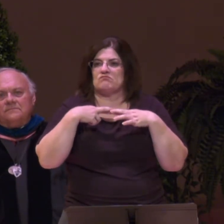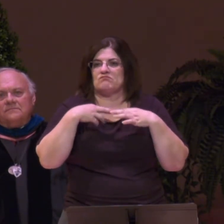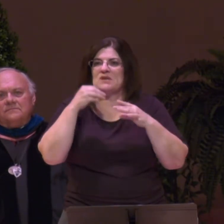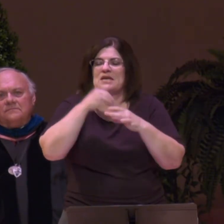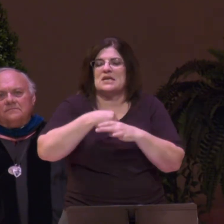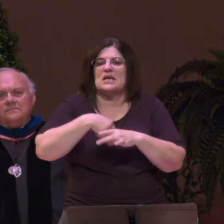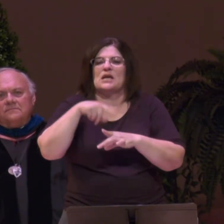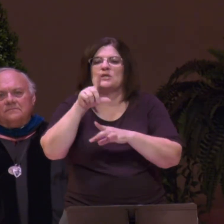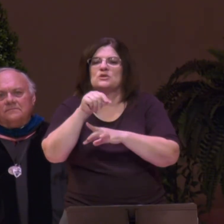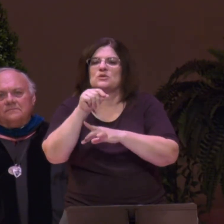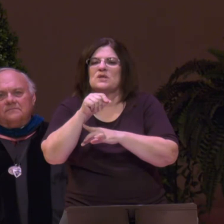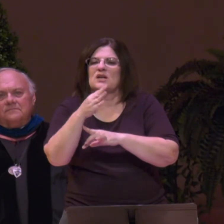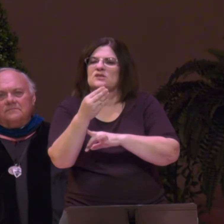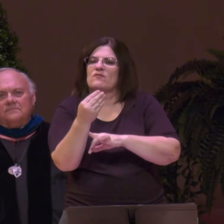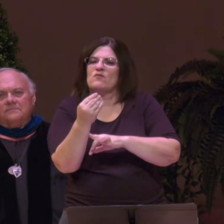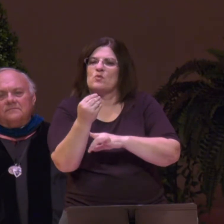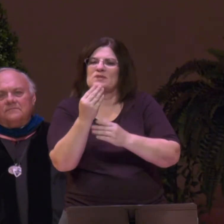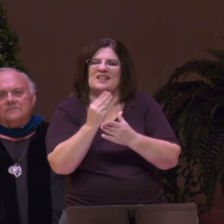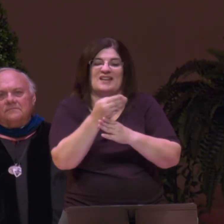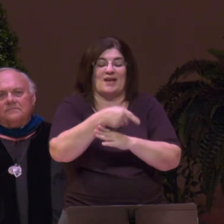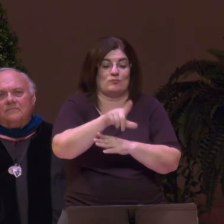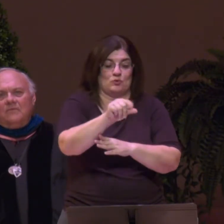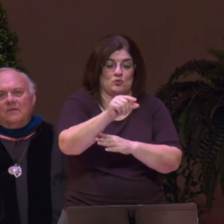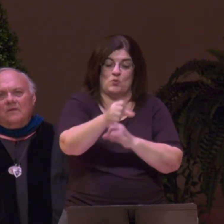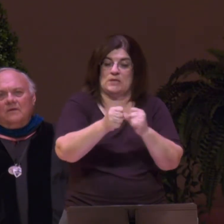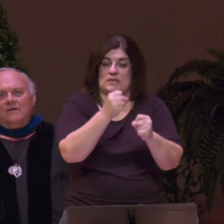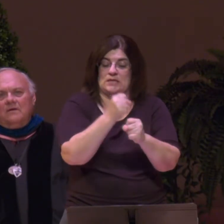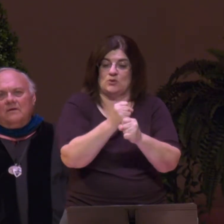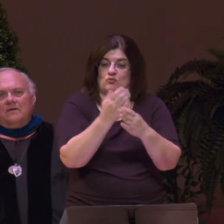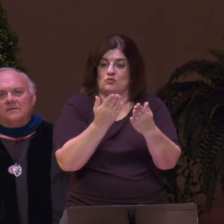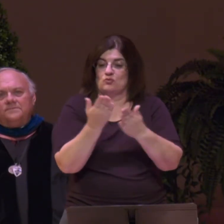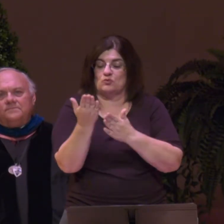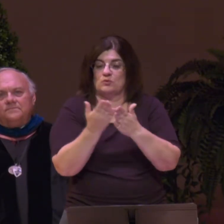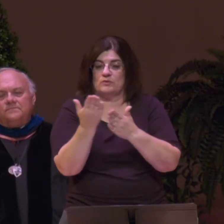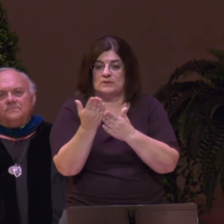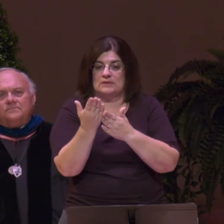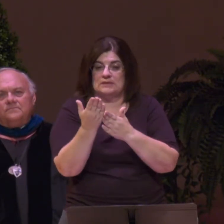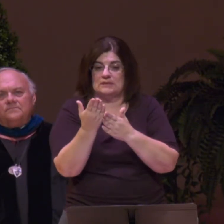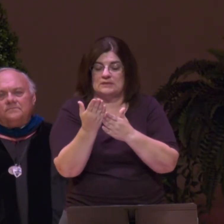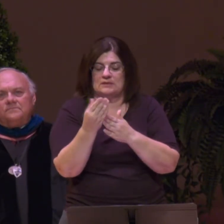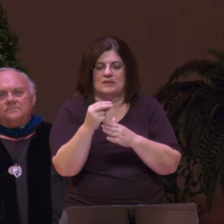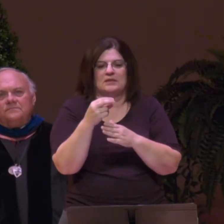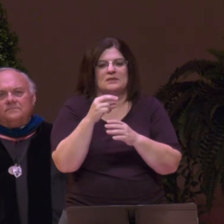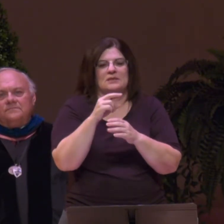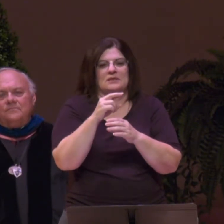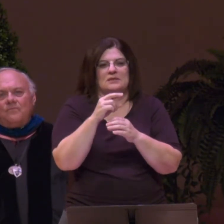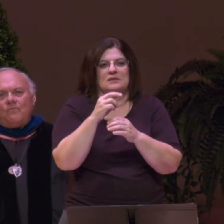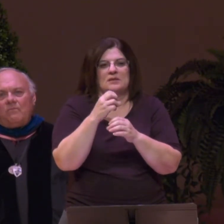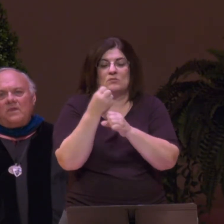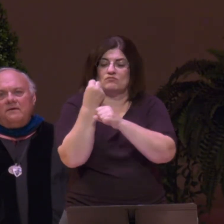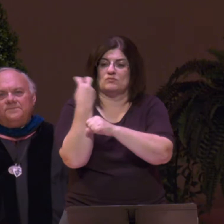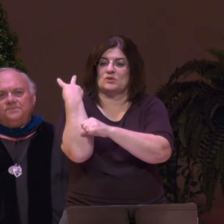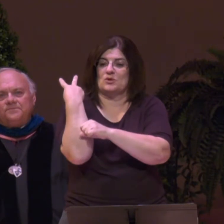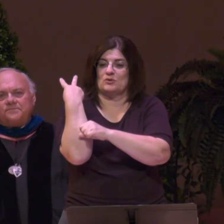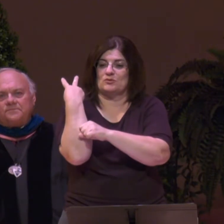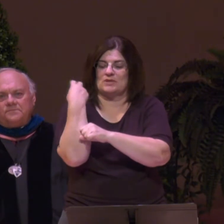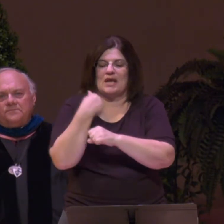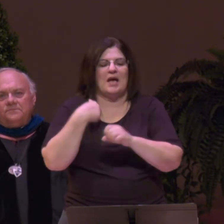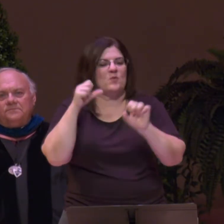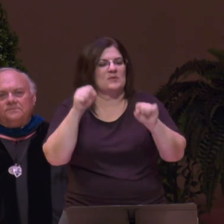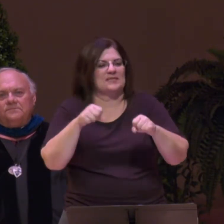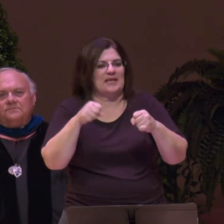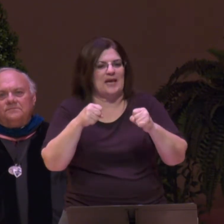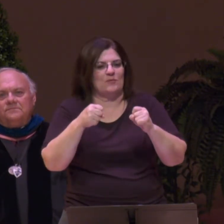in 2014 after 20 years. And 2 years ago, I was able to recruit him back on